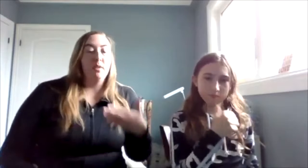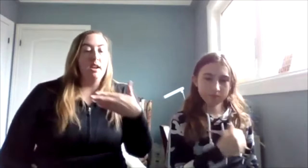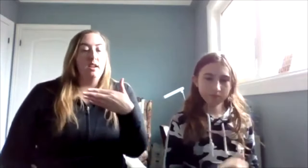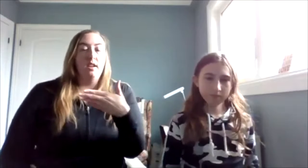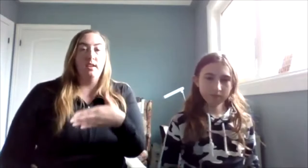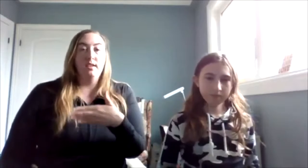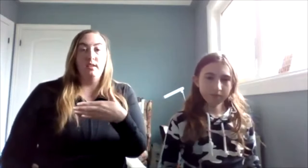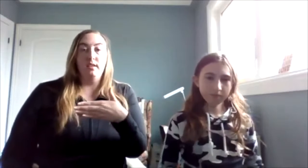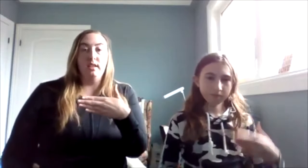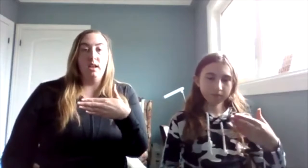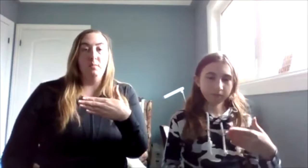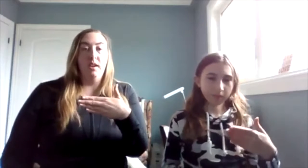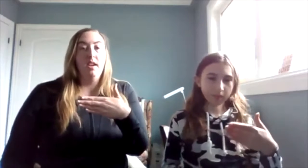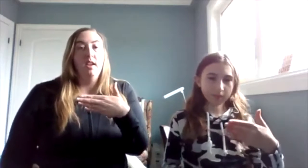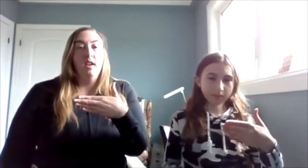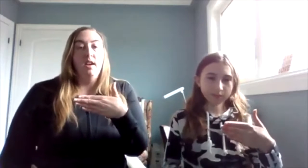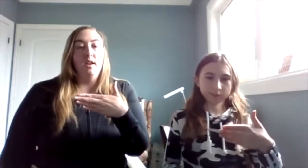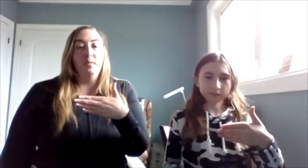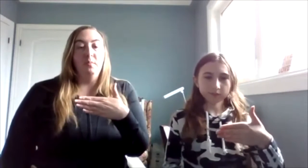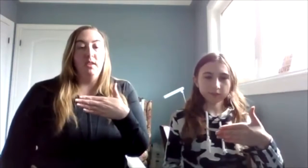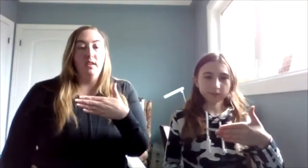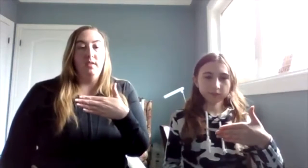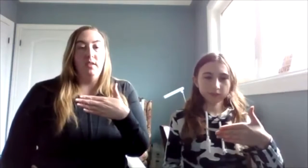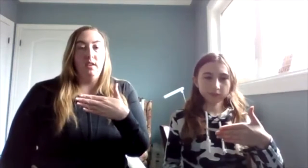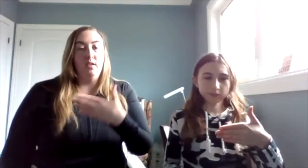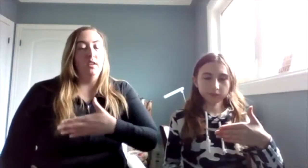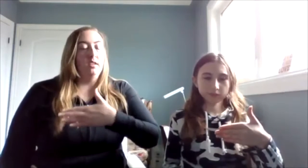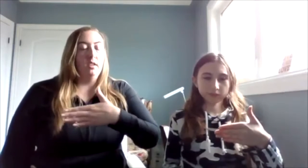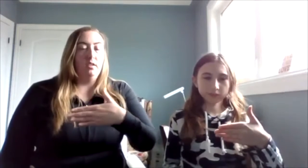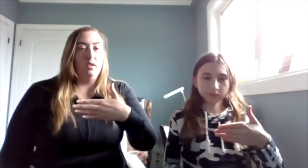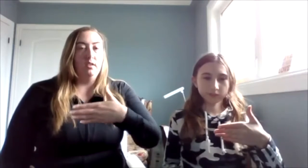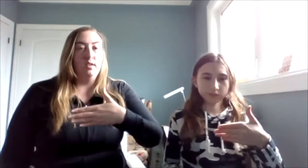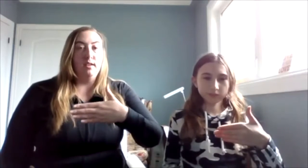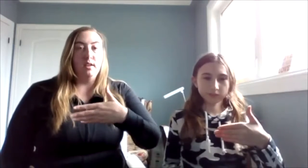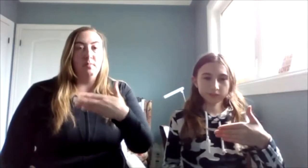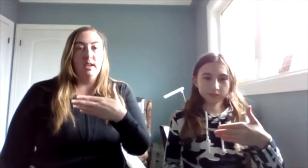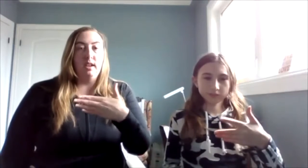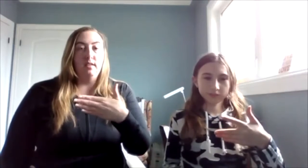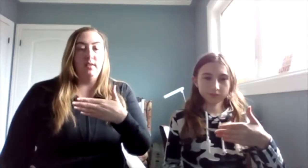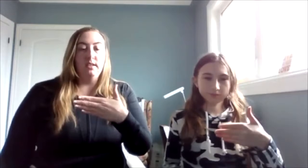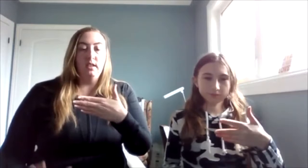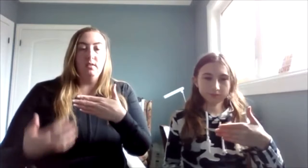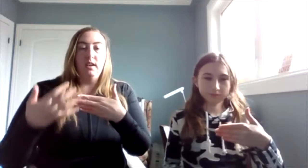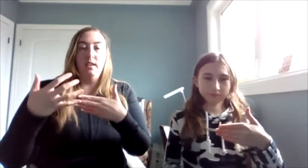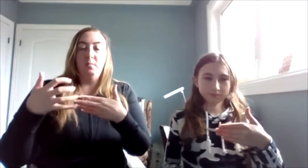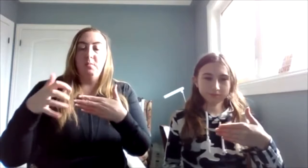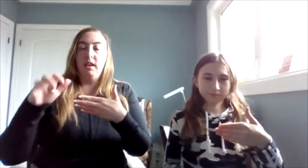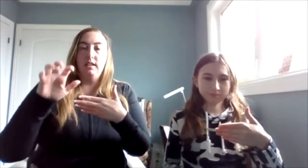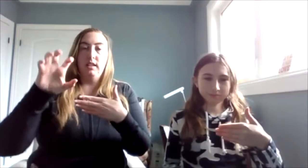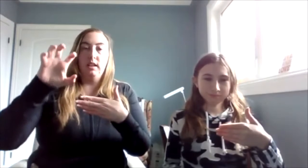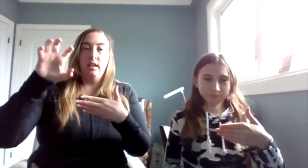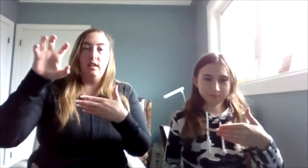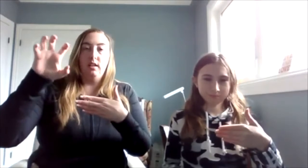bread, you do the same with your left or your non-dominant hand facing you. And then bread is like a claw